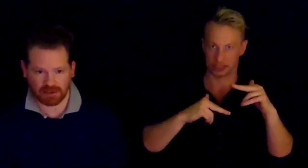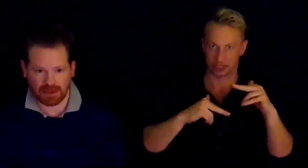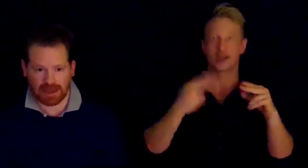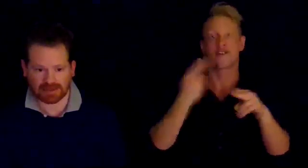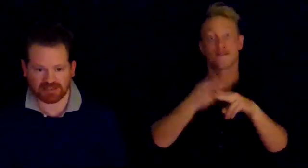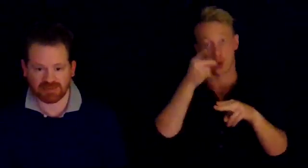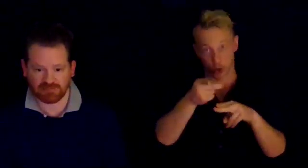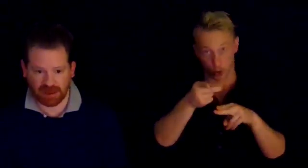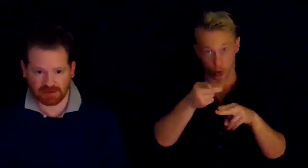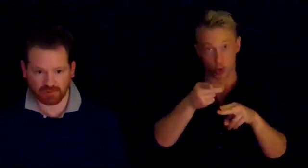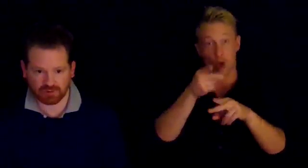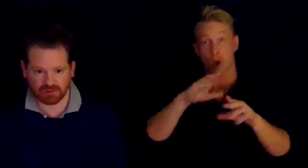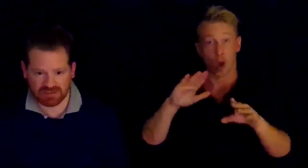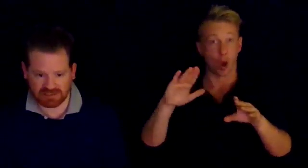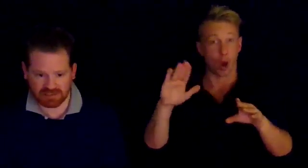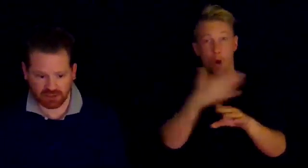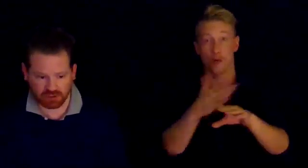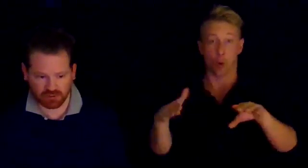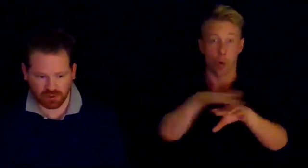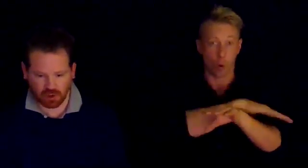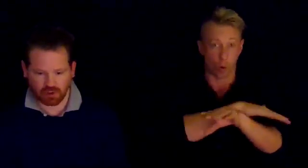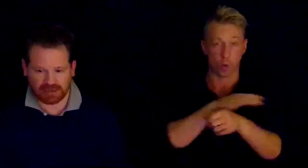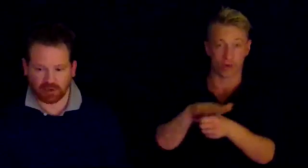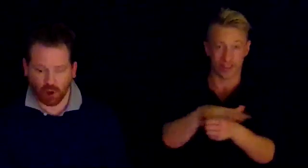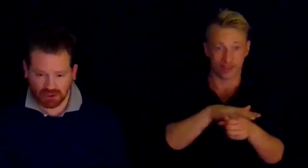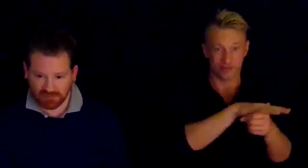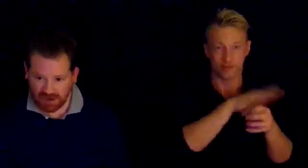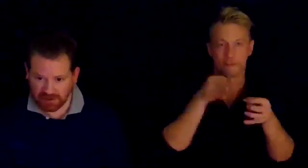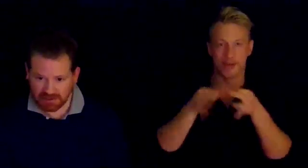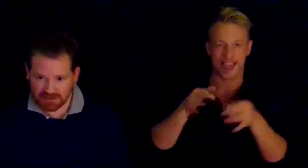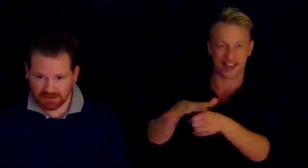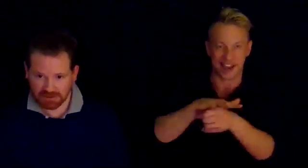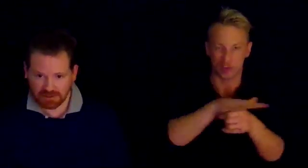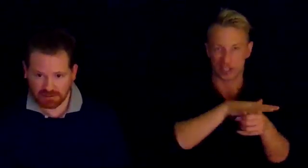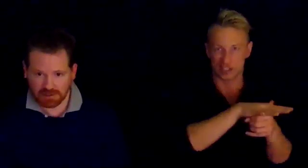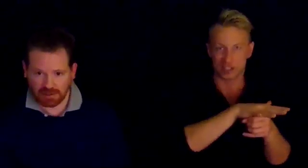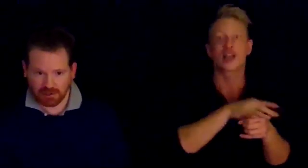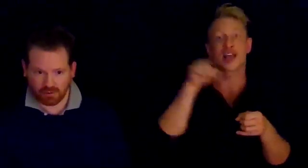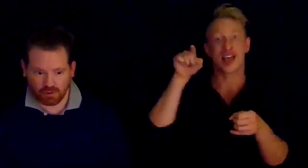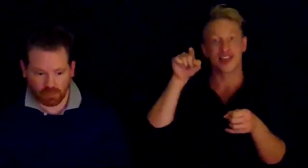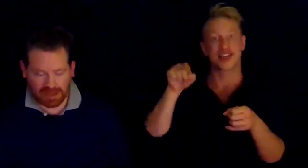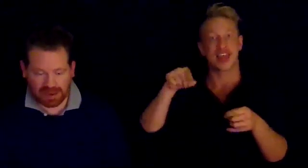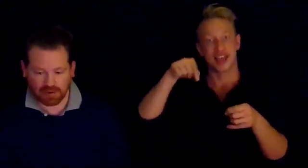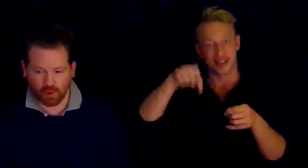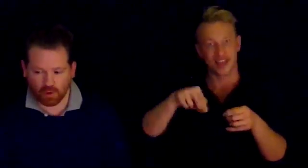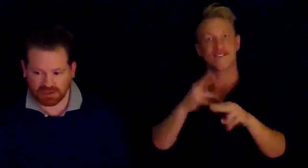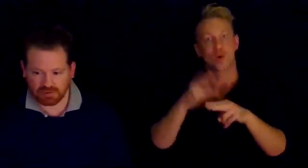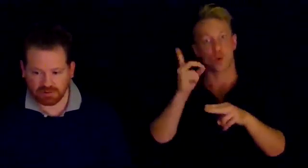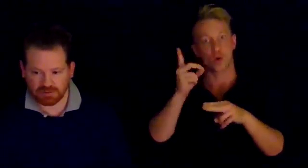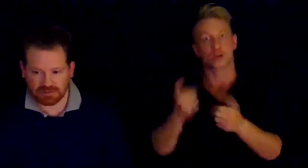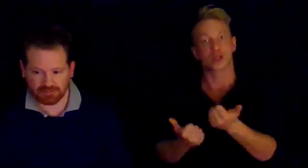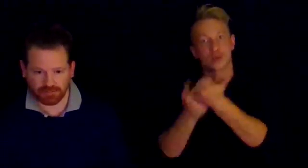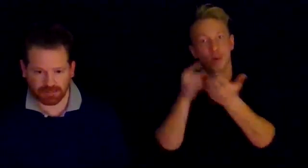plan, and to be available to assist you in lots of areas through your plan